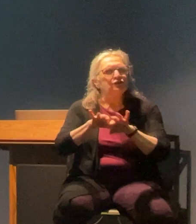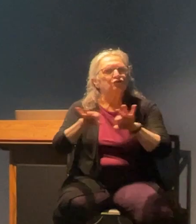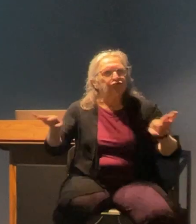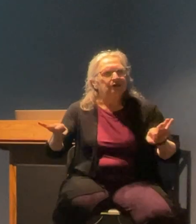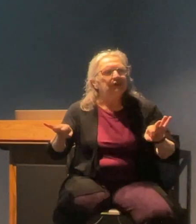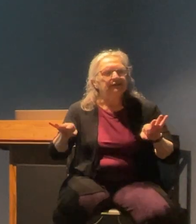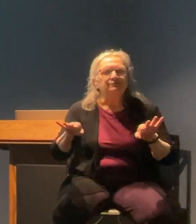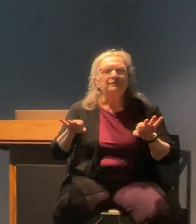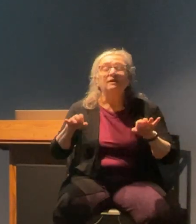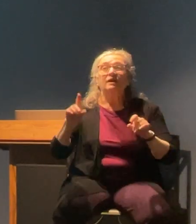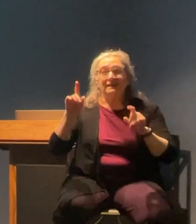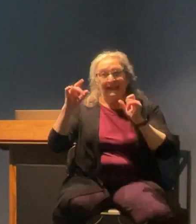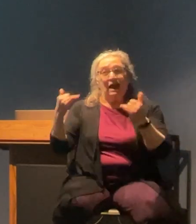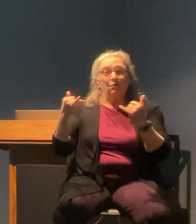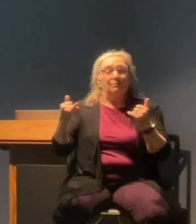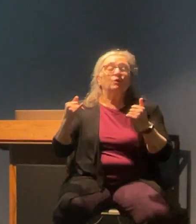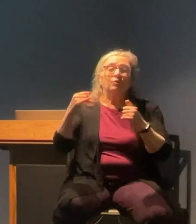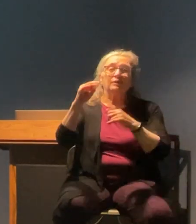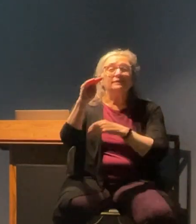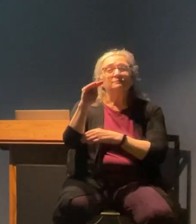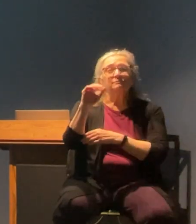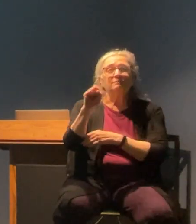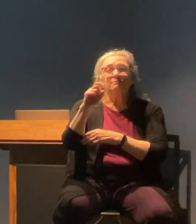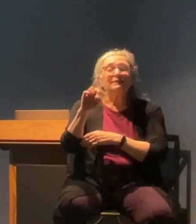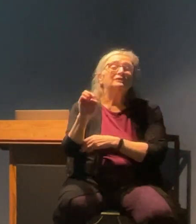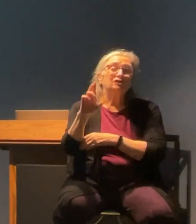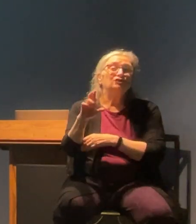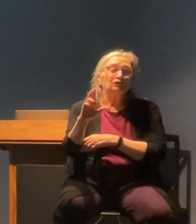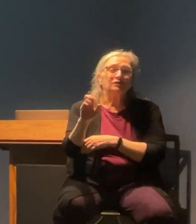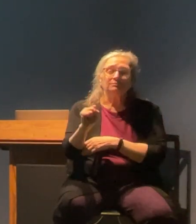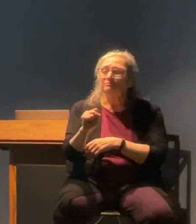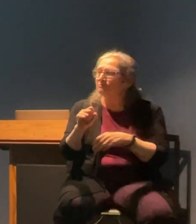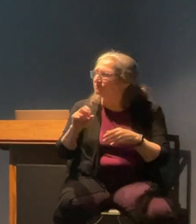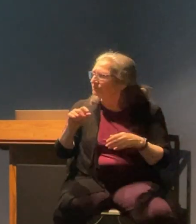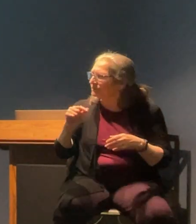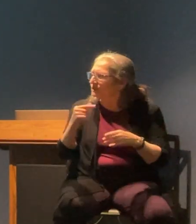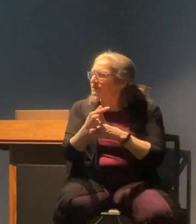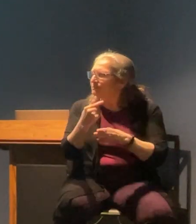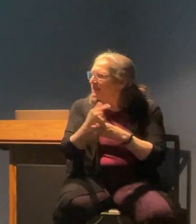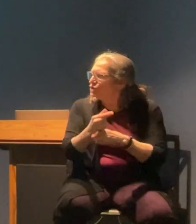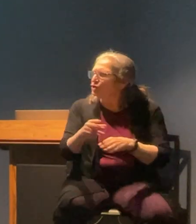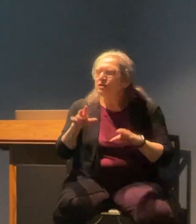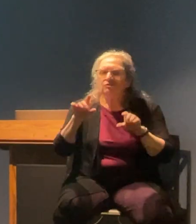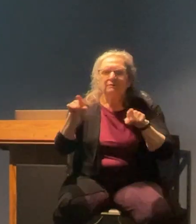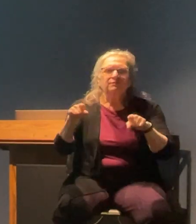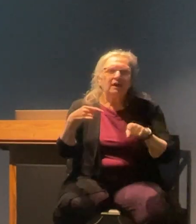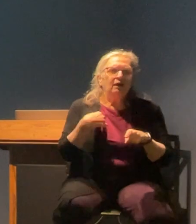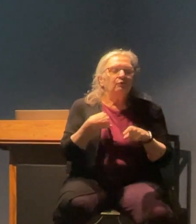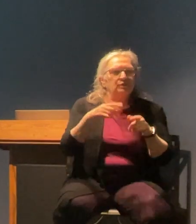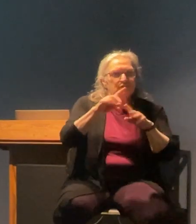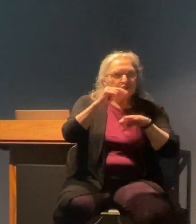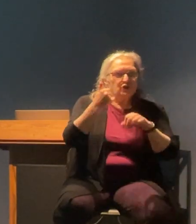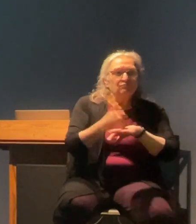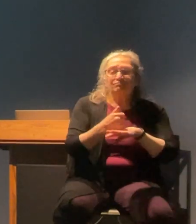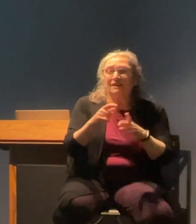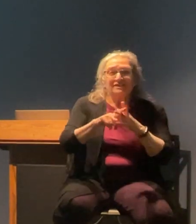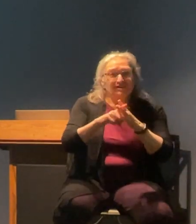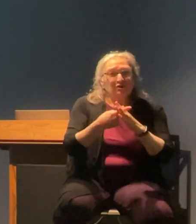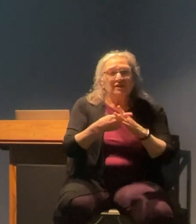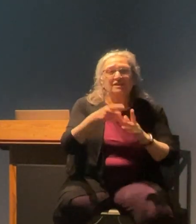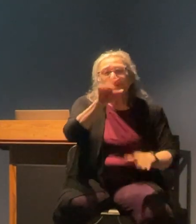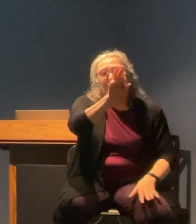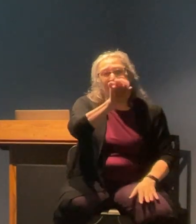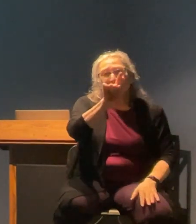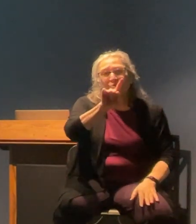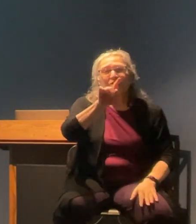4.5 years ago, founded with my partner a nonprofit organization called 914 United, which provides mentorship and support services to